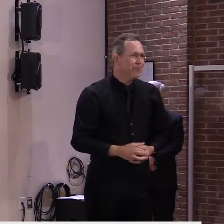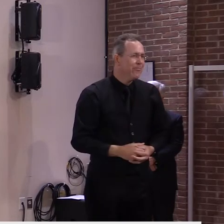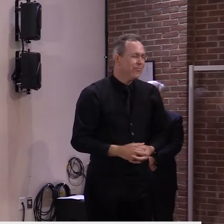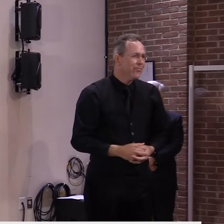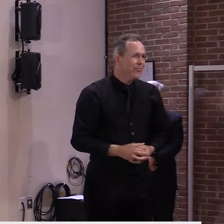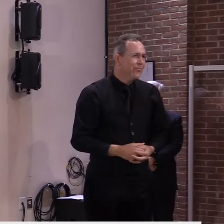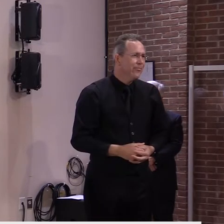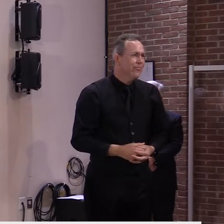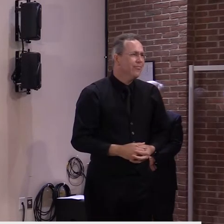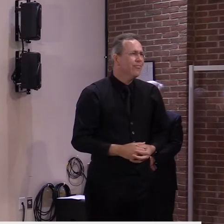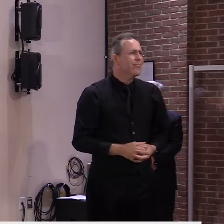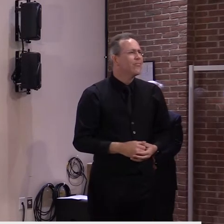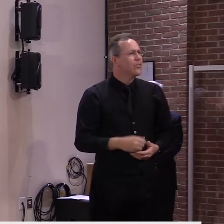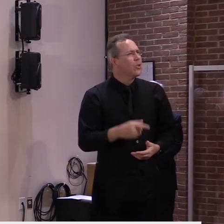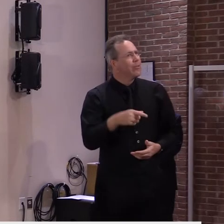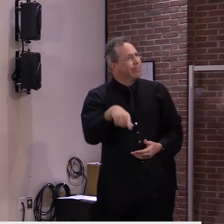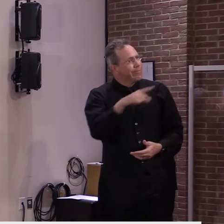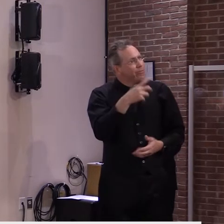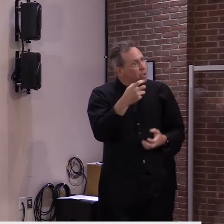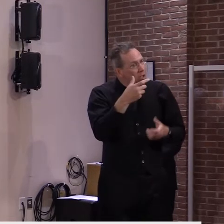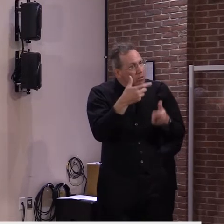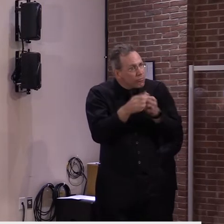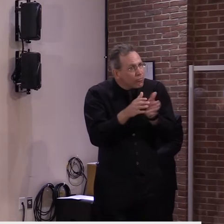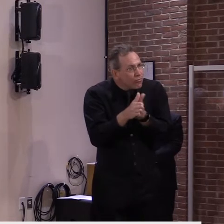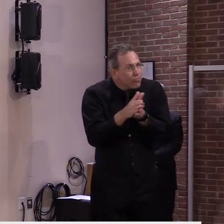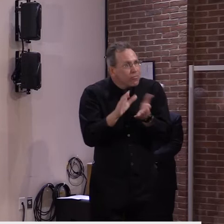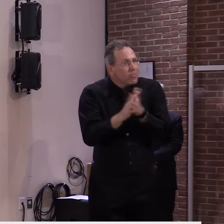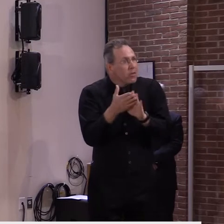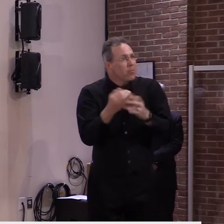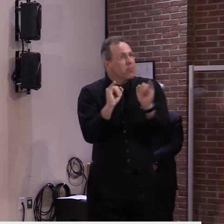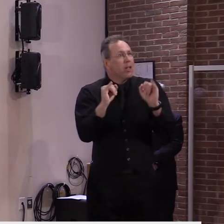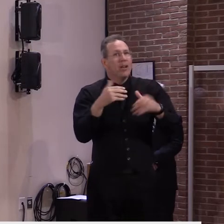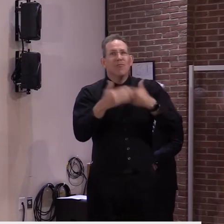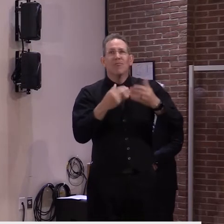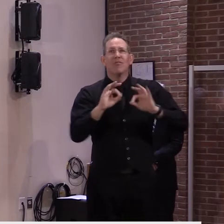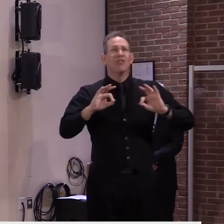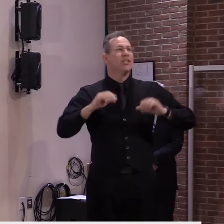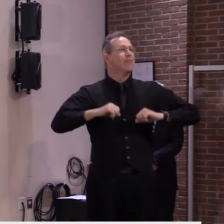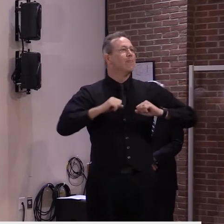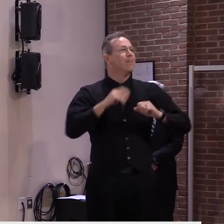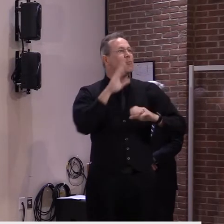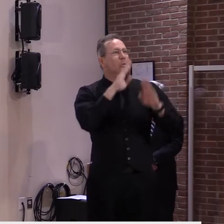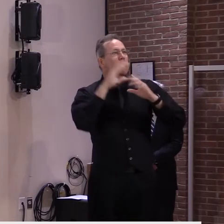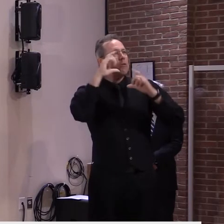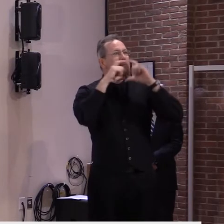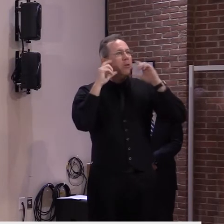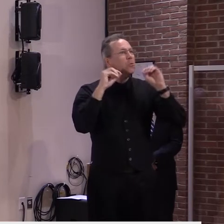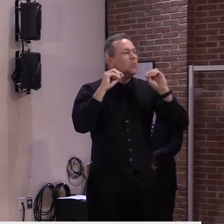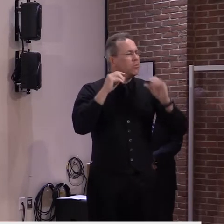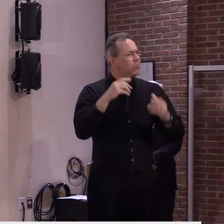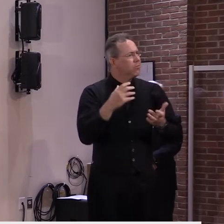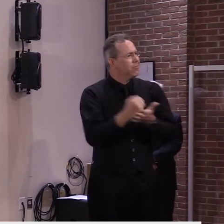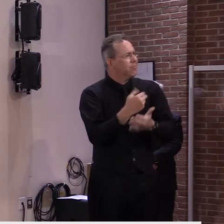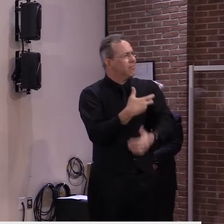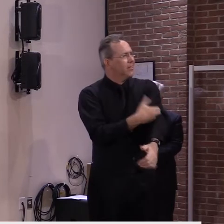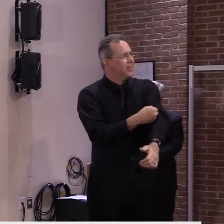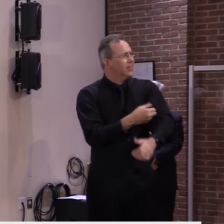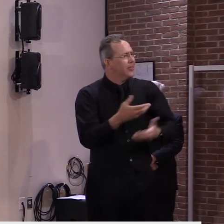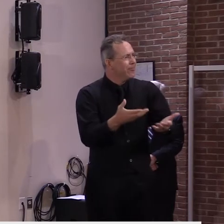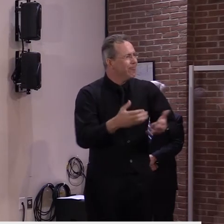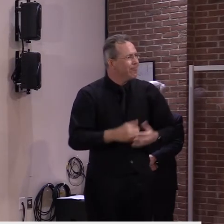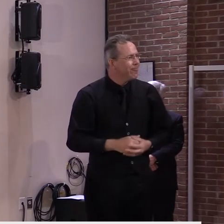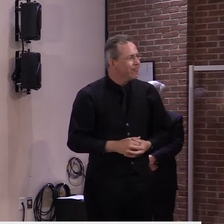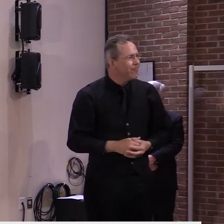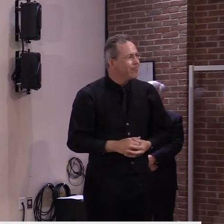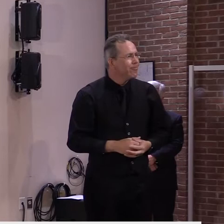take that responsibility themselves, and that's just something we'll have to live with. We're not